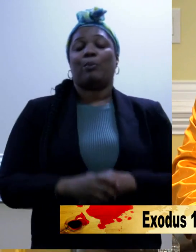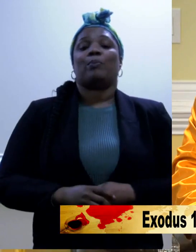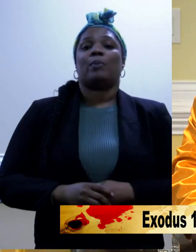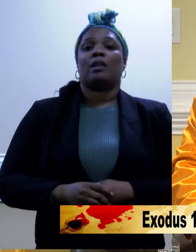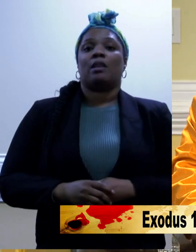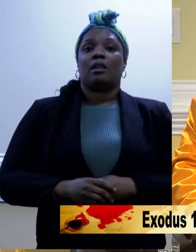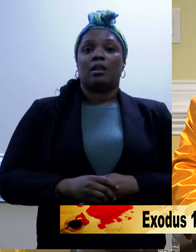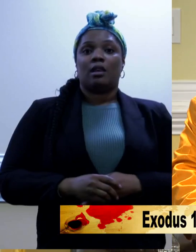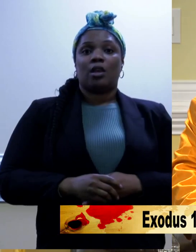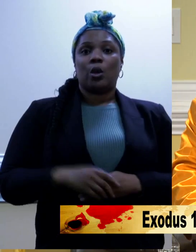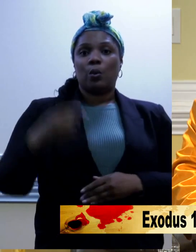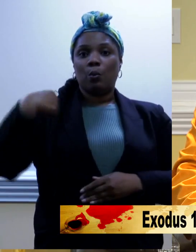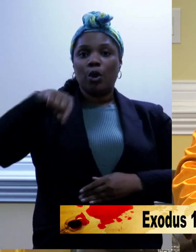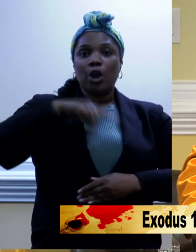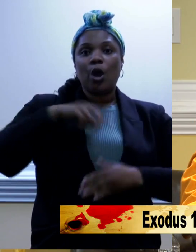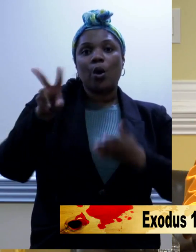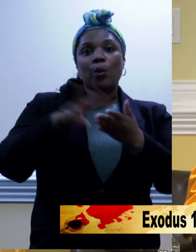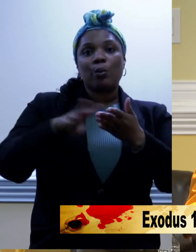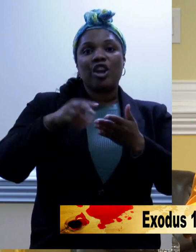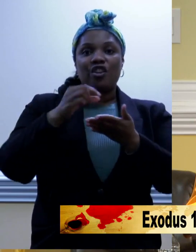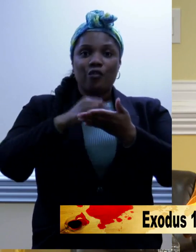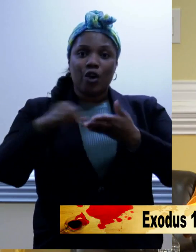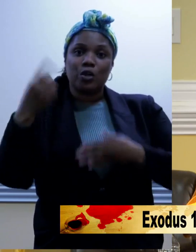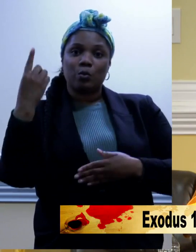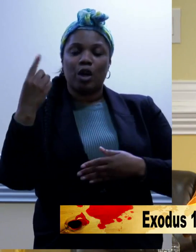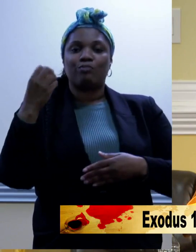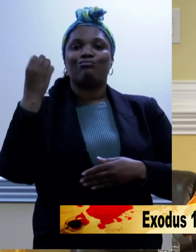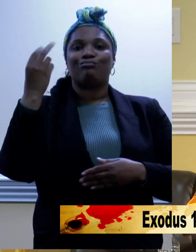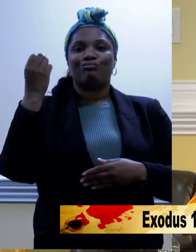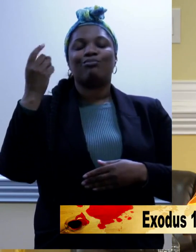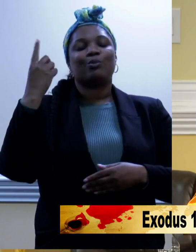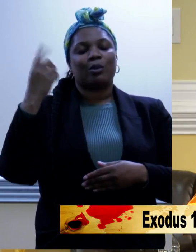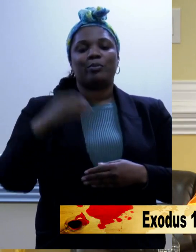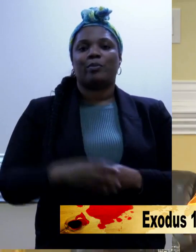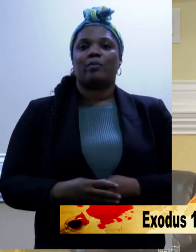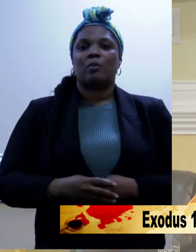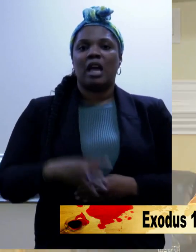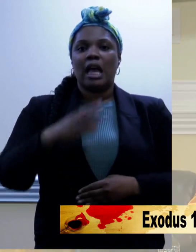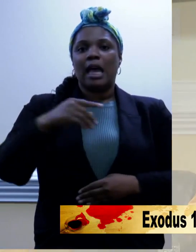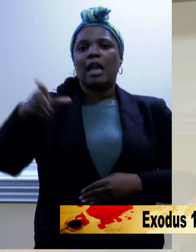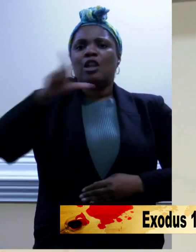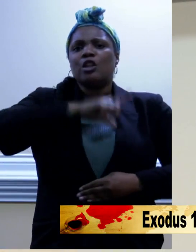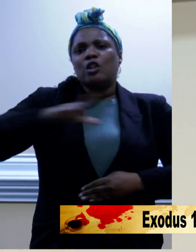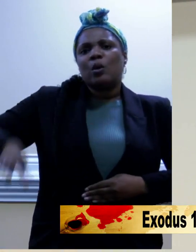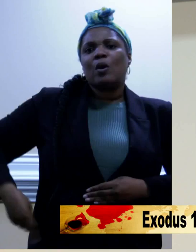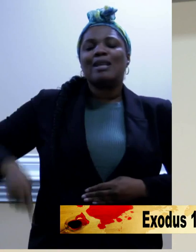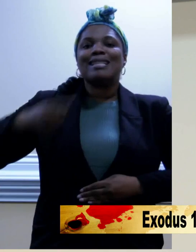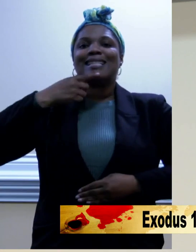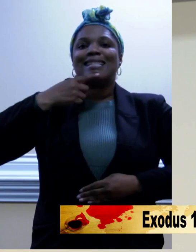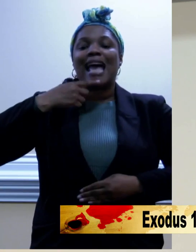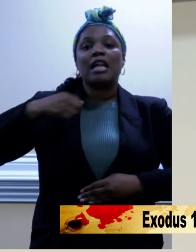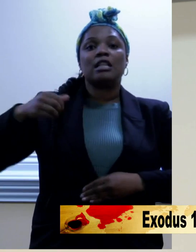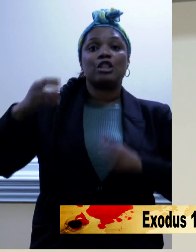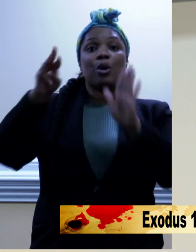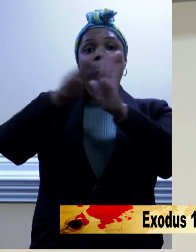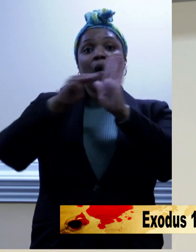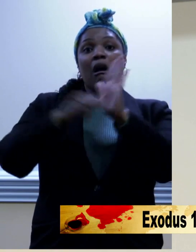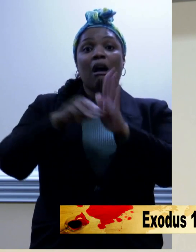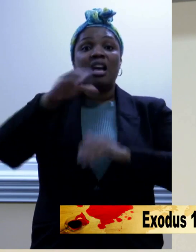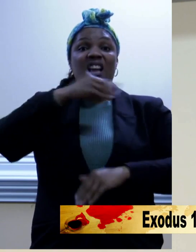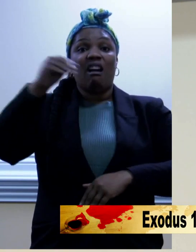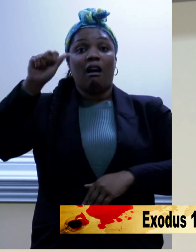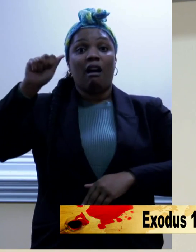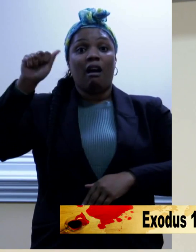we're going to pick this up at verse 1, 12 and 1. Go ahead and read. And the Lord spake unto Moses and Aaron in the land of